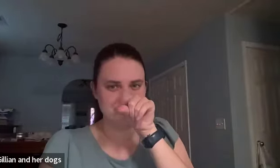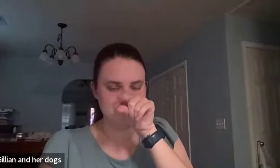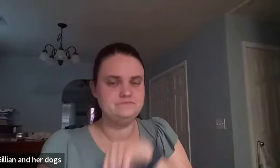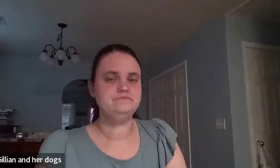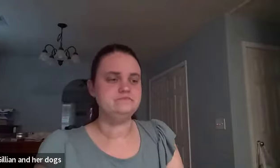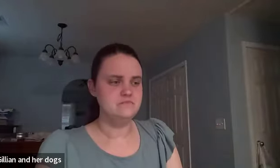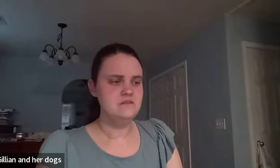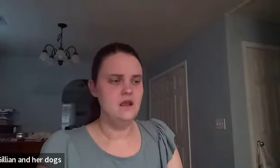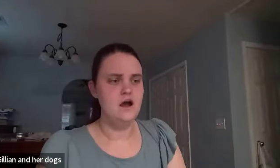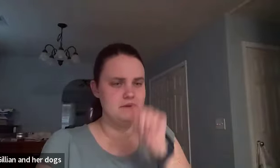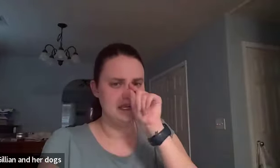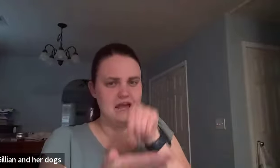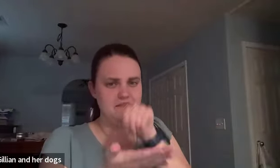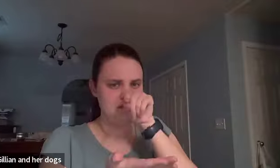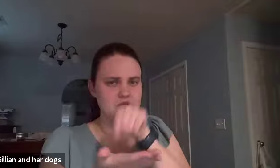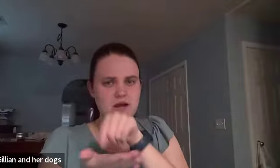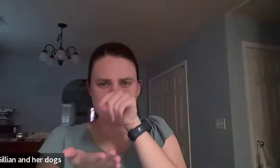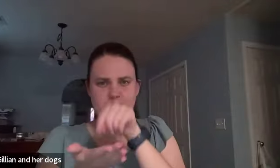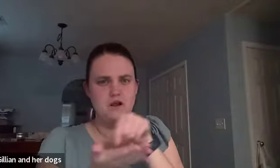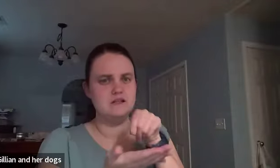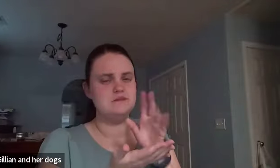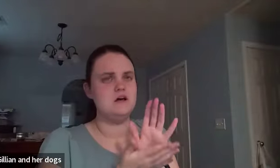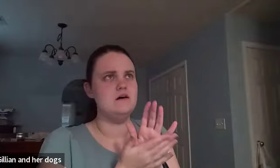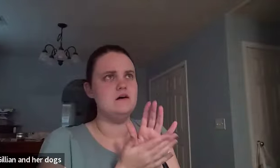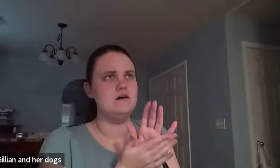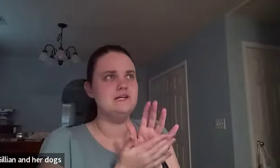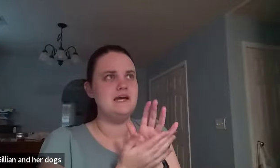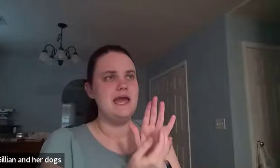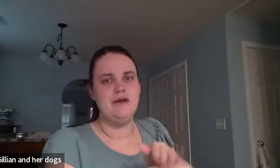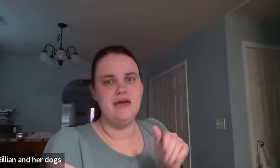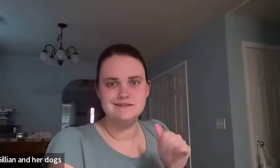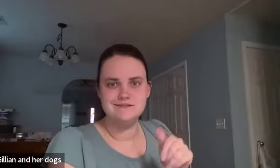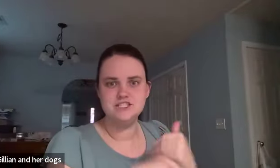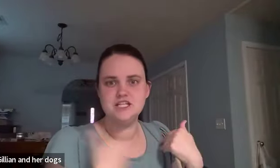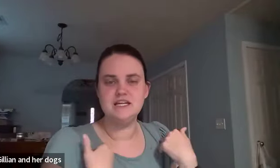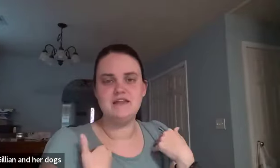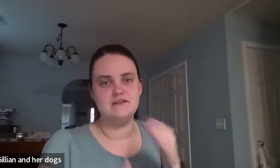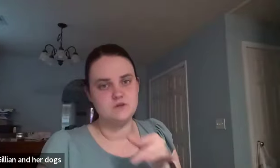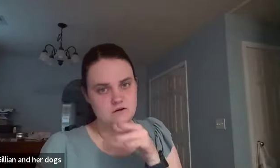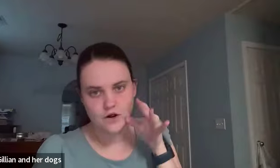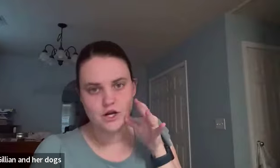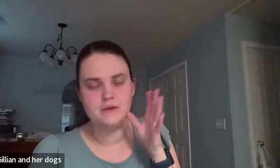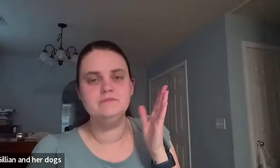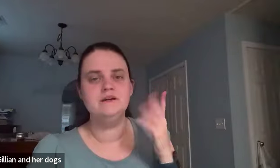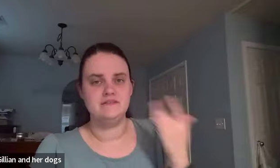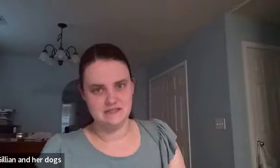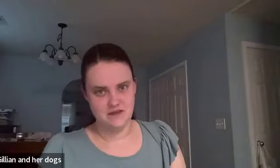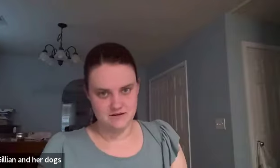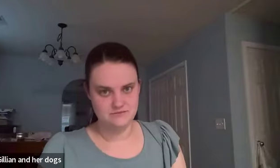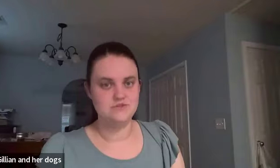chicken. But again, I think this one comes from the concept of a pet chicken that lives on a farm, things like that.